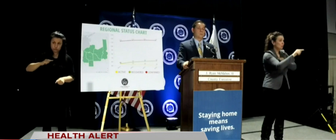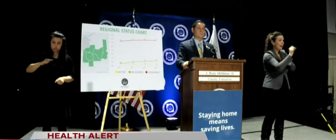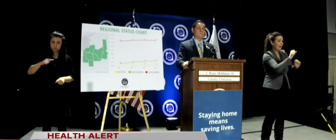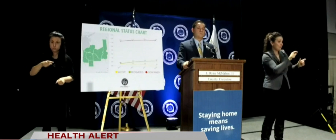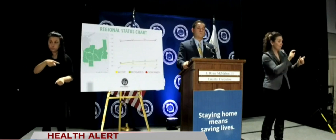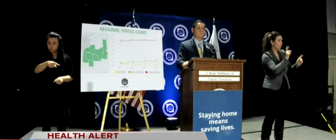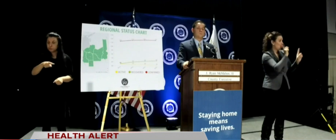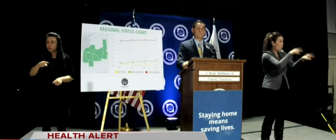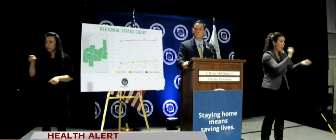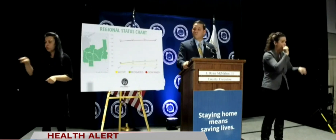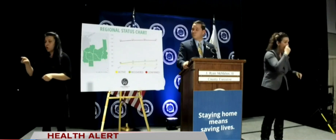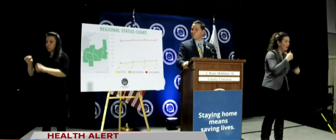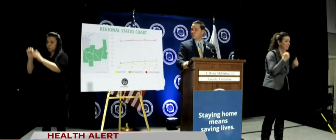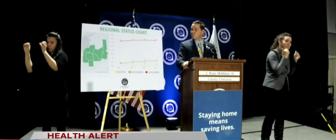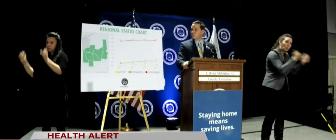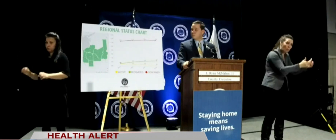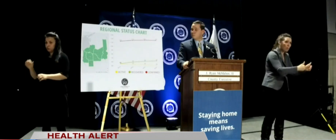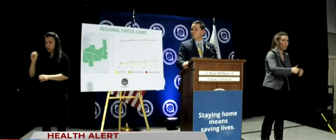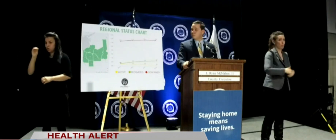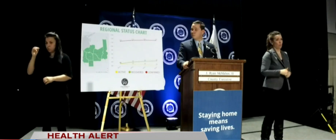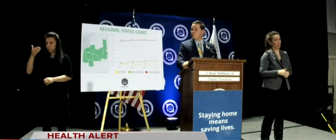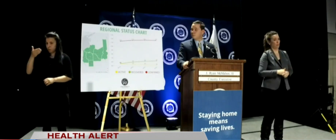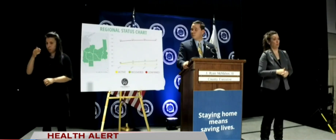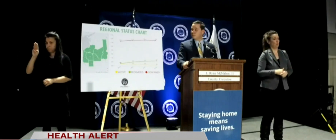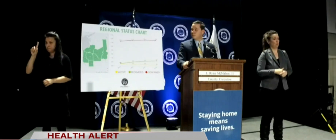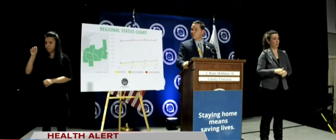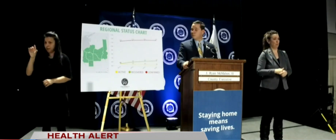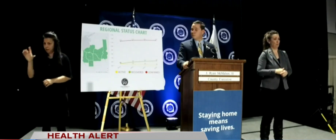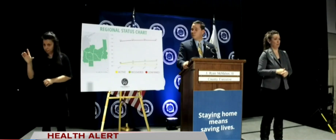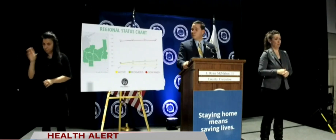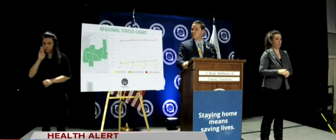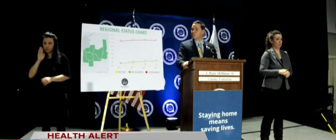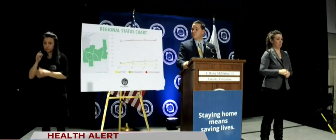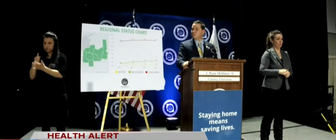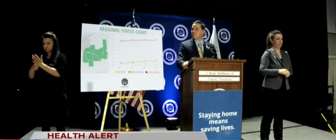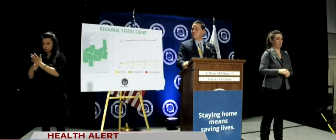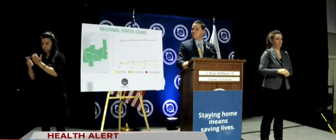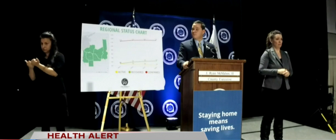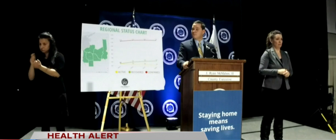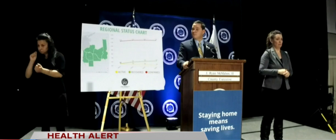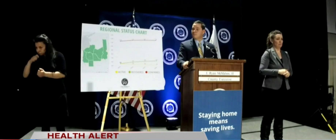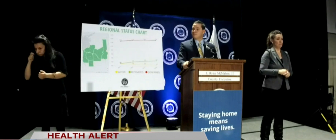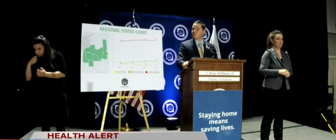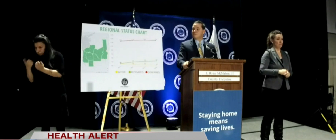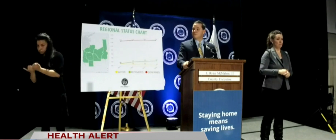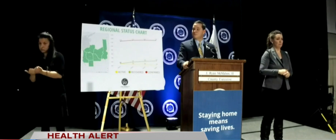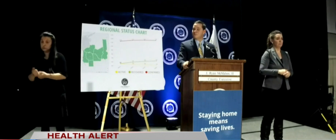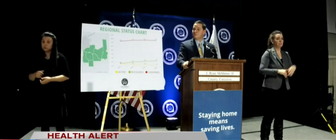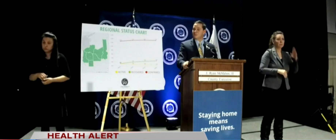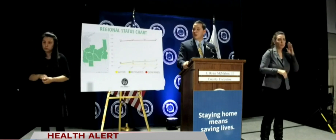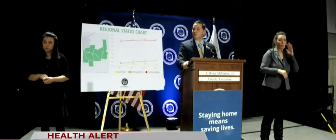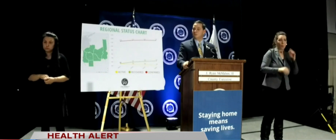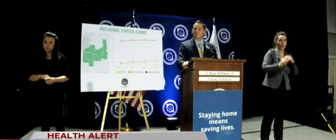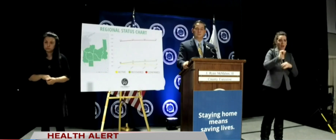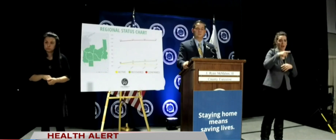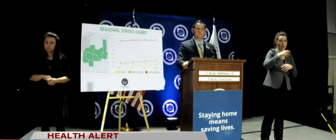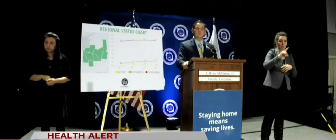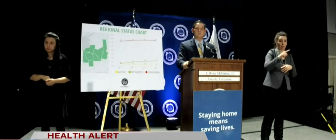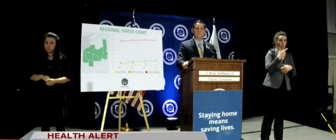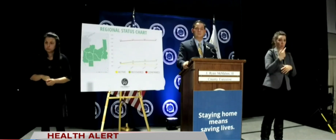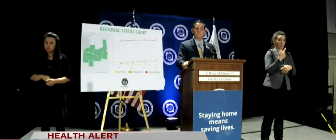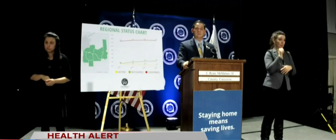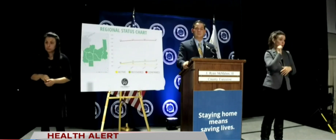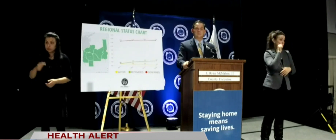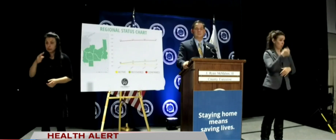The date on your voluntary shelter-in-place posters is April 21st, the end date. That's tomorrow. Yeah. Do